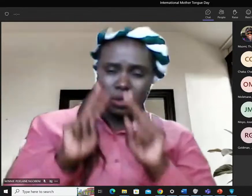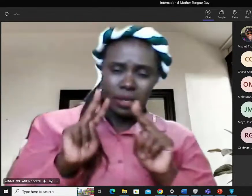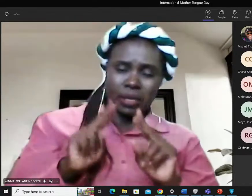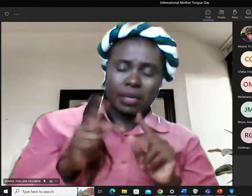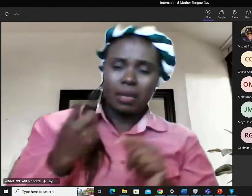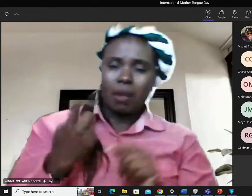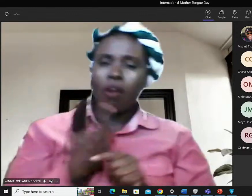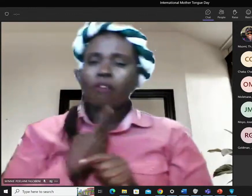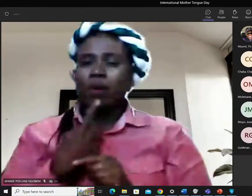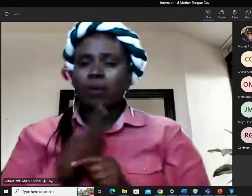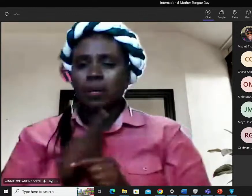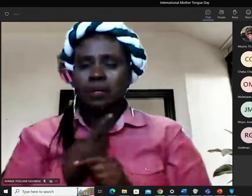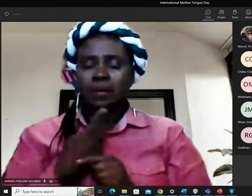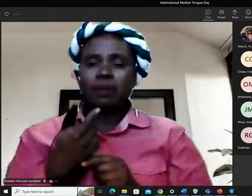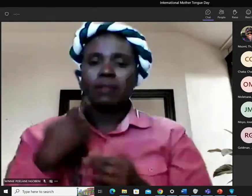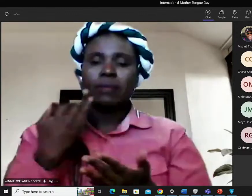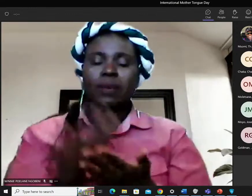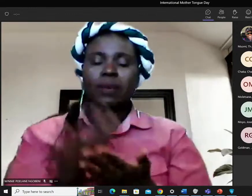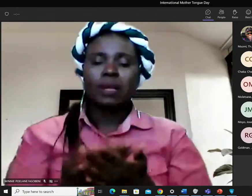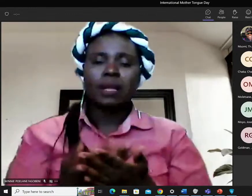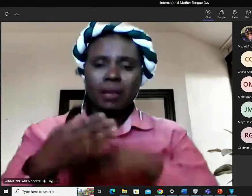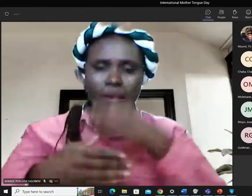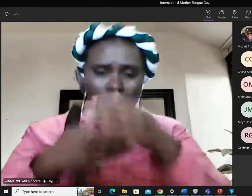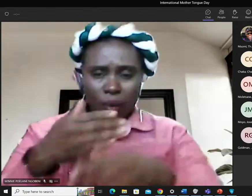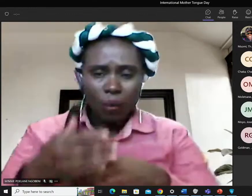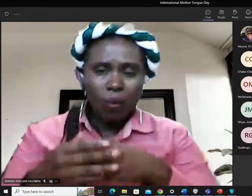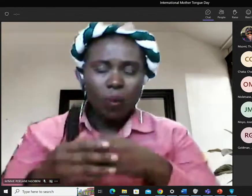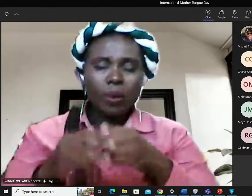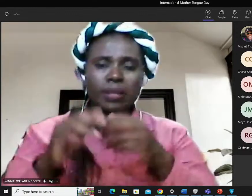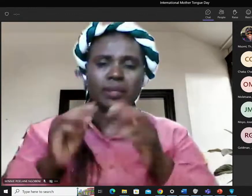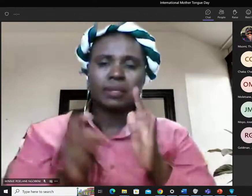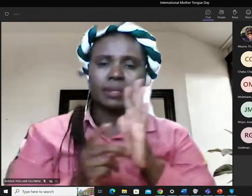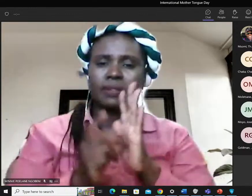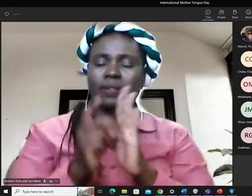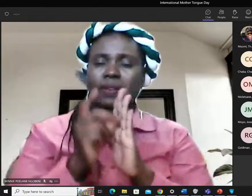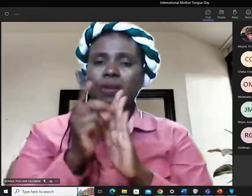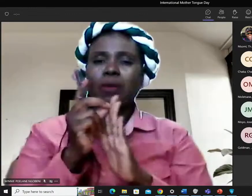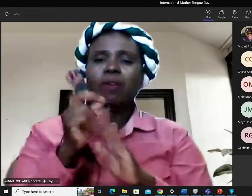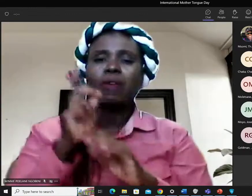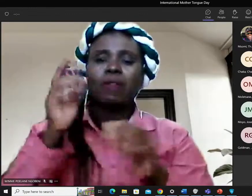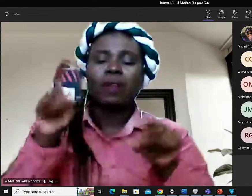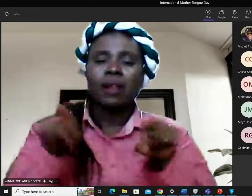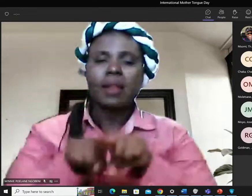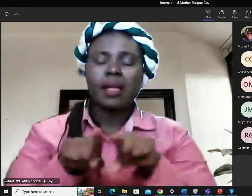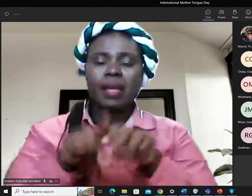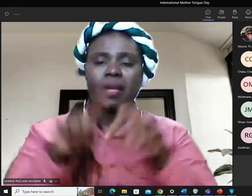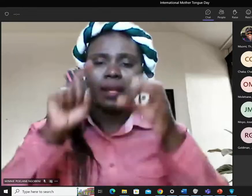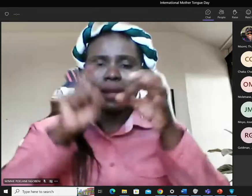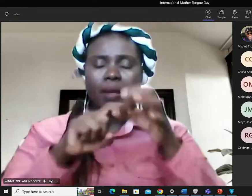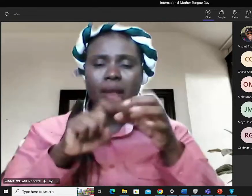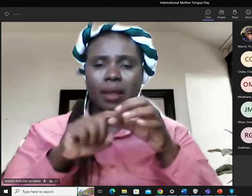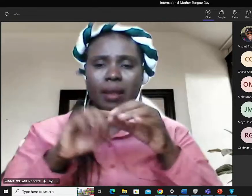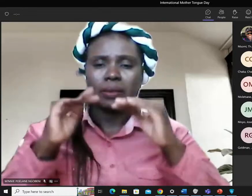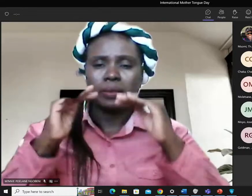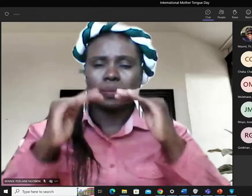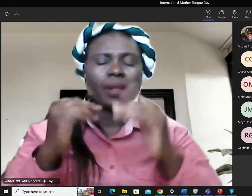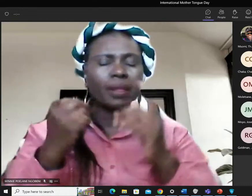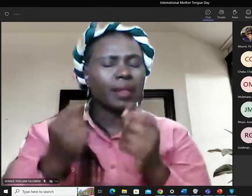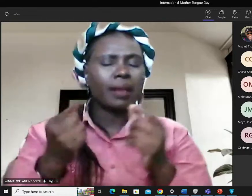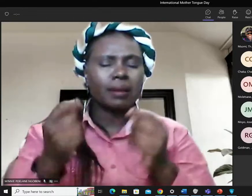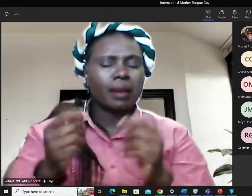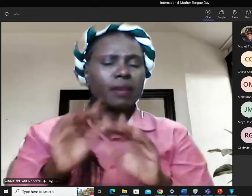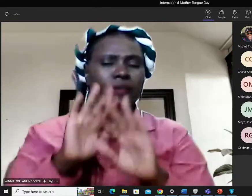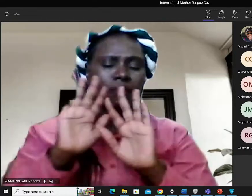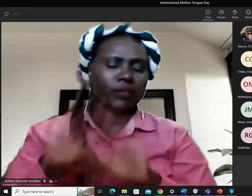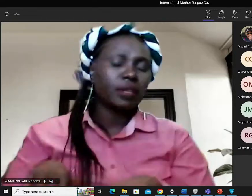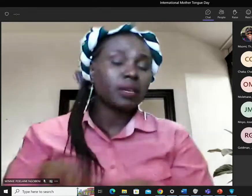So that you can continuously improve. Just like quality assurance, we cannot say we have done the work, it's done, it's finished. We are